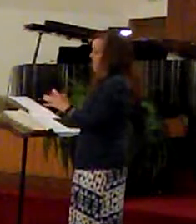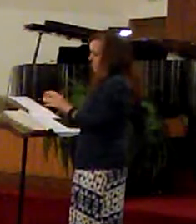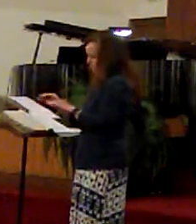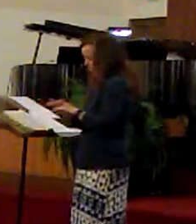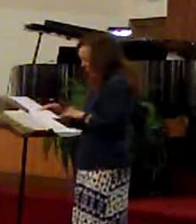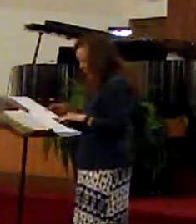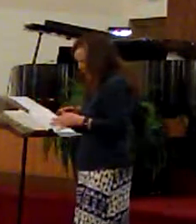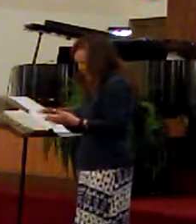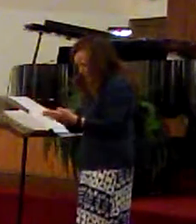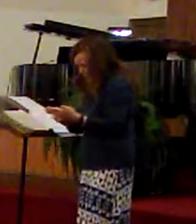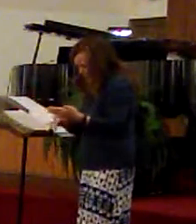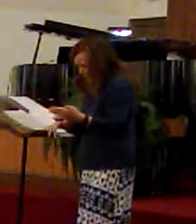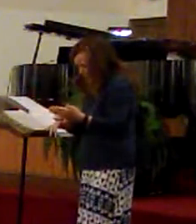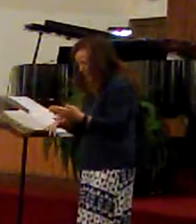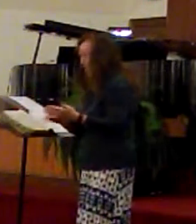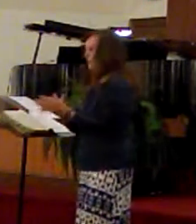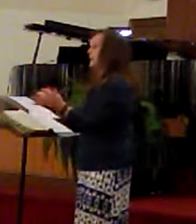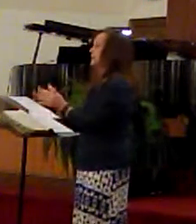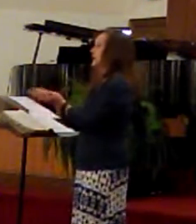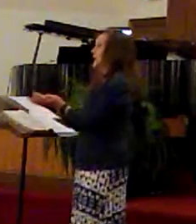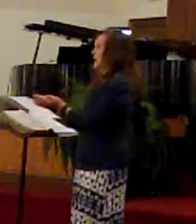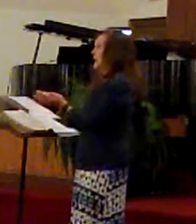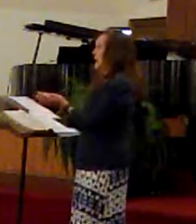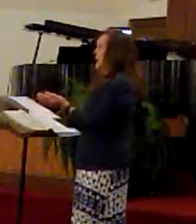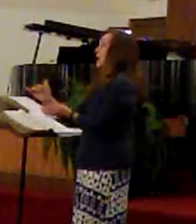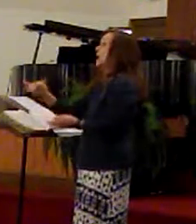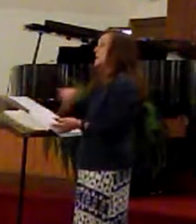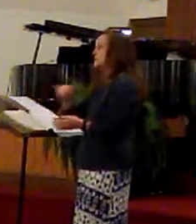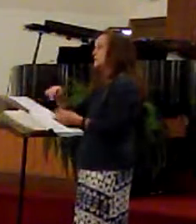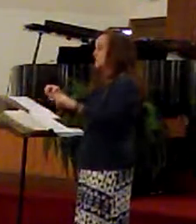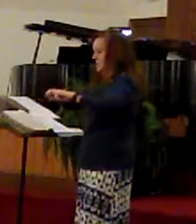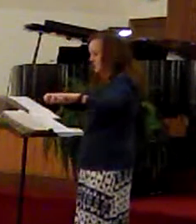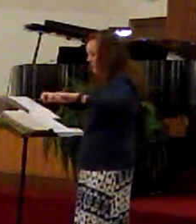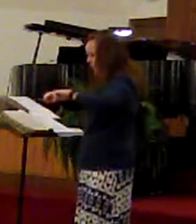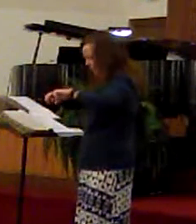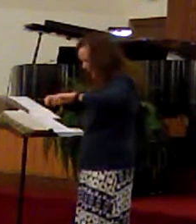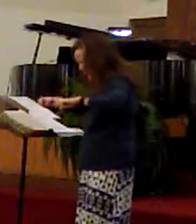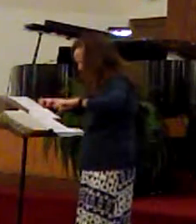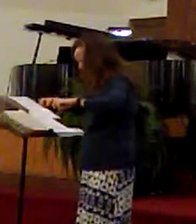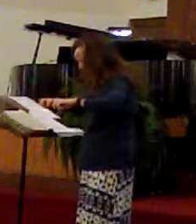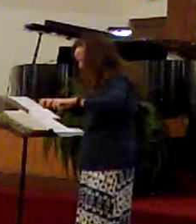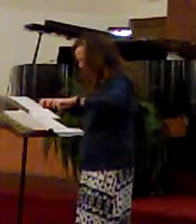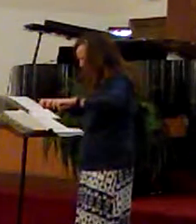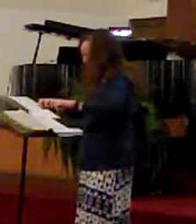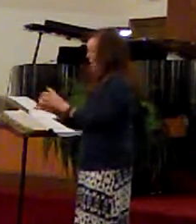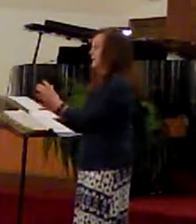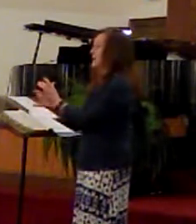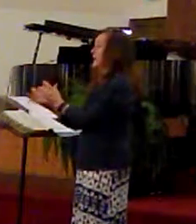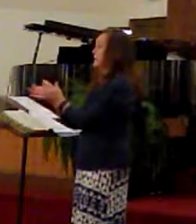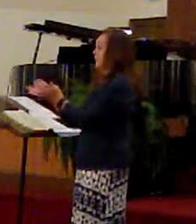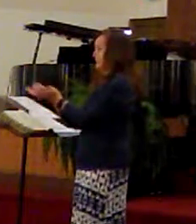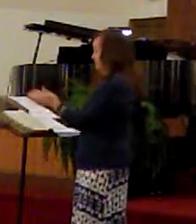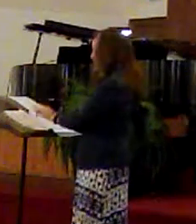And secondly, though, may I beg of you to start studying your Bible. To get